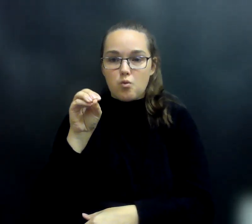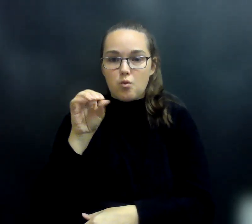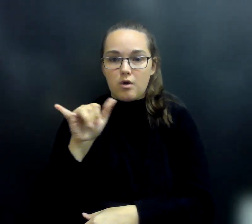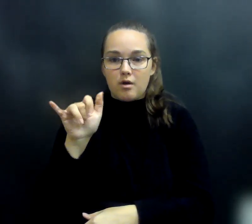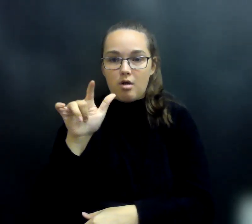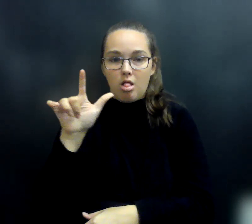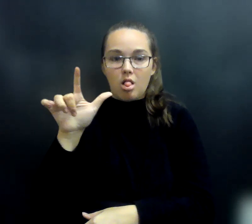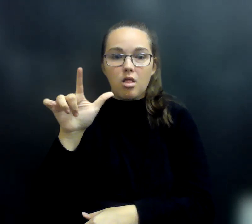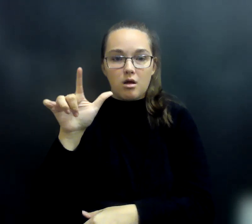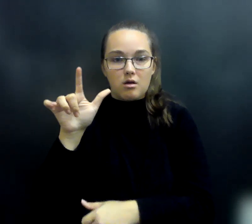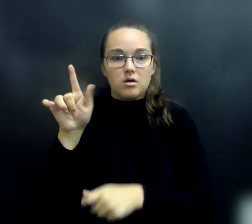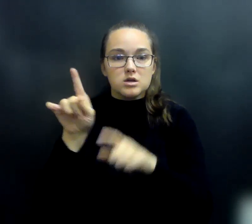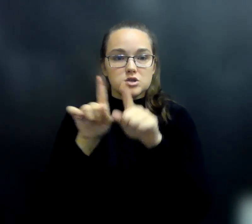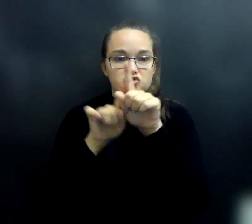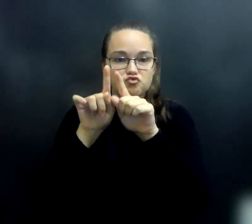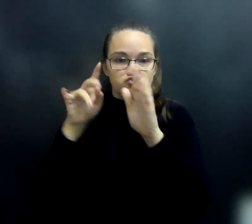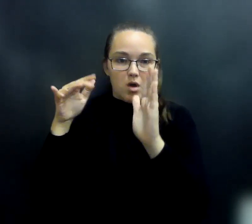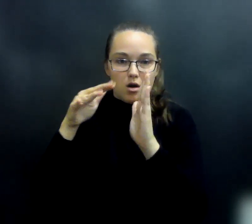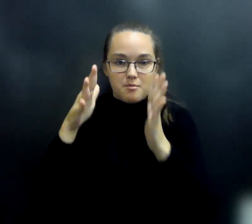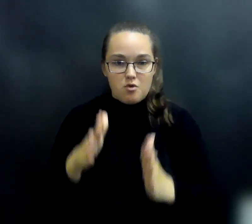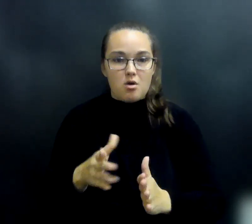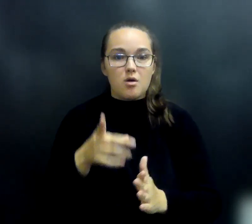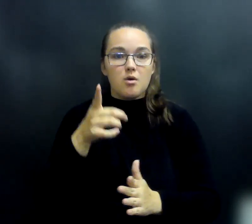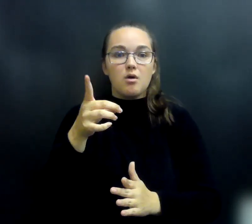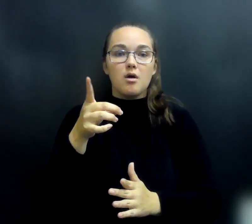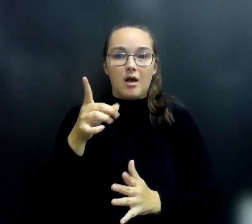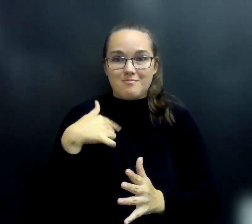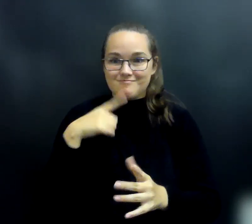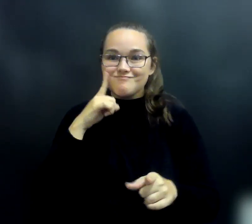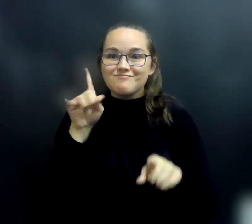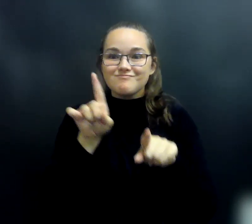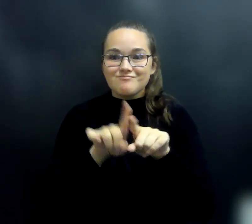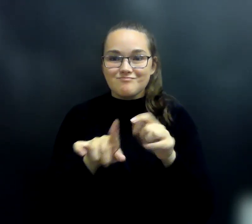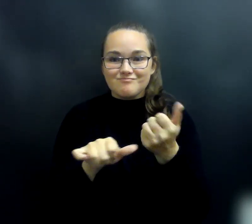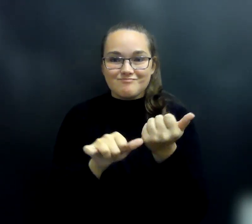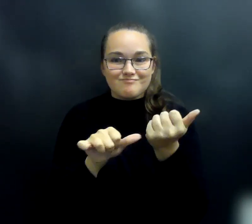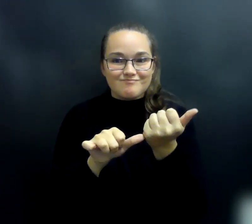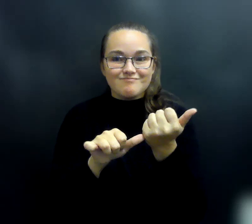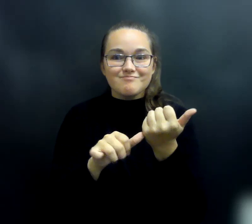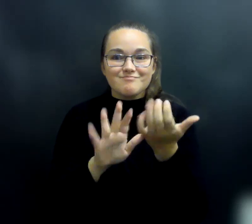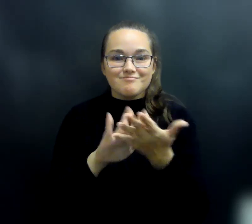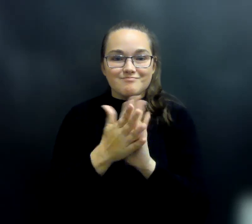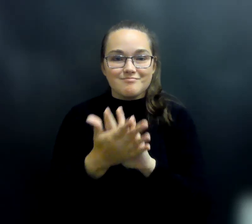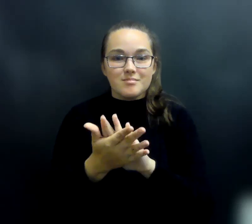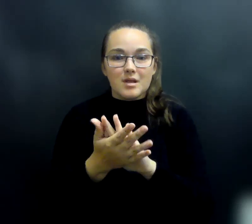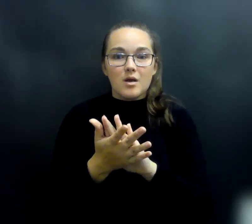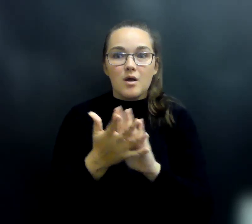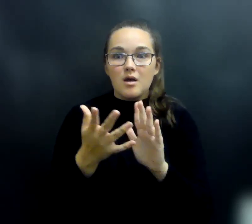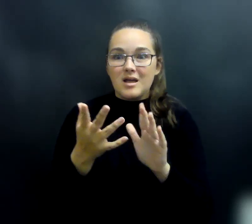his assistant. William made a telescope just for me, so that I could help him search the sky for